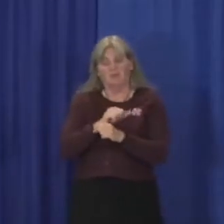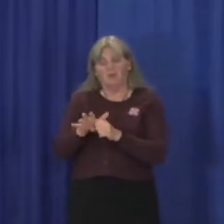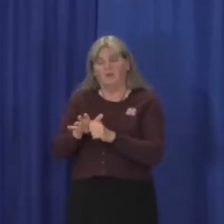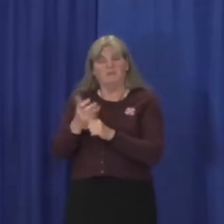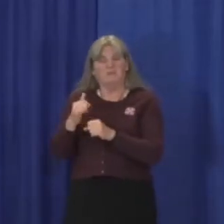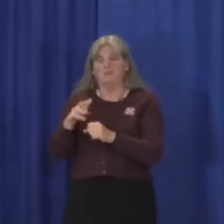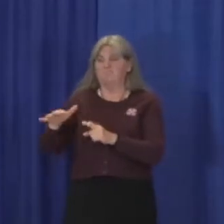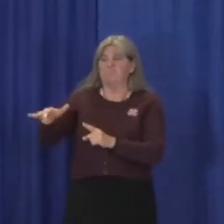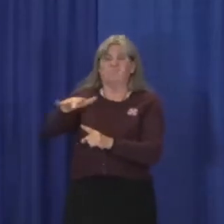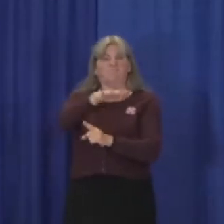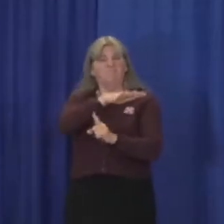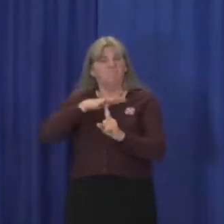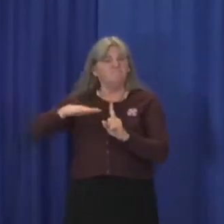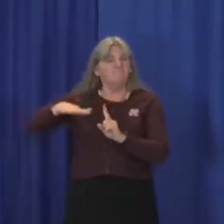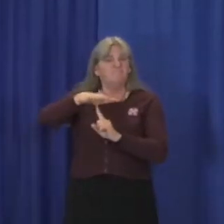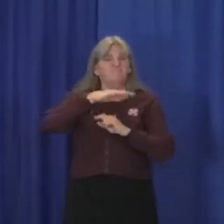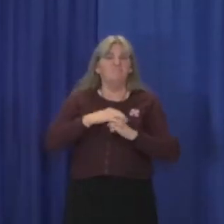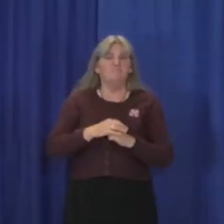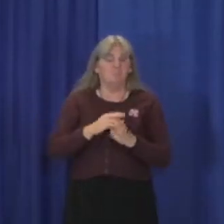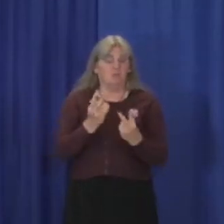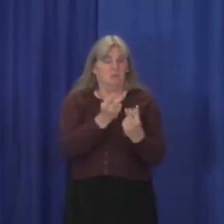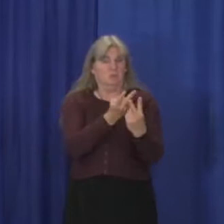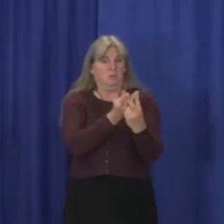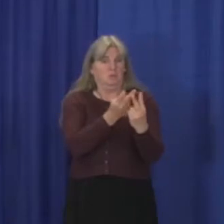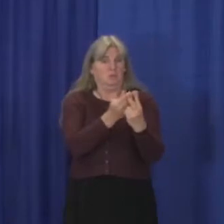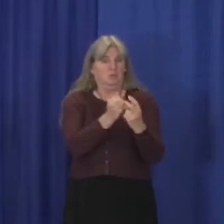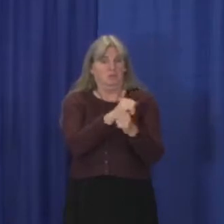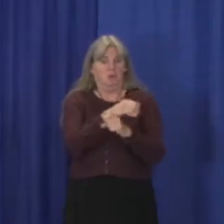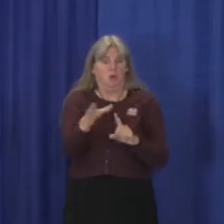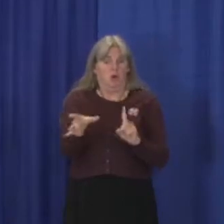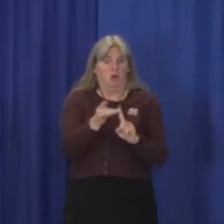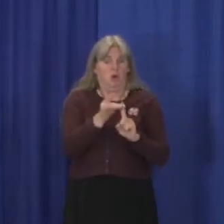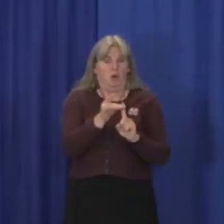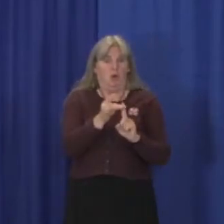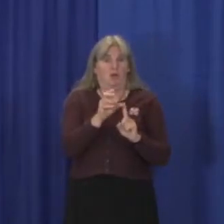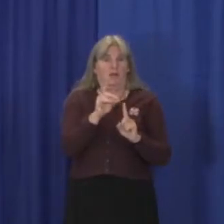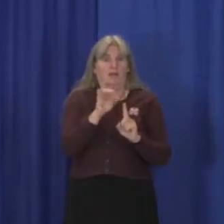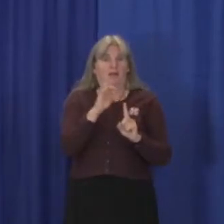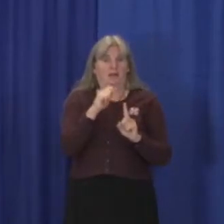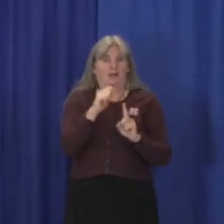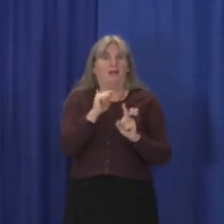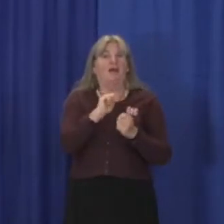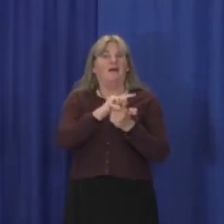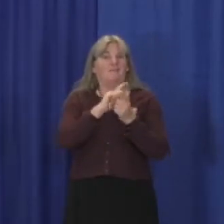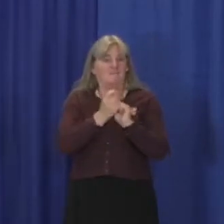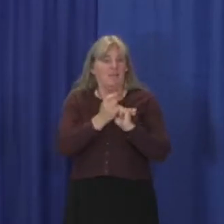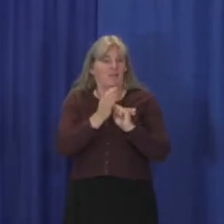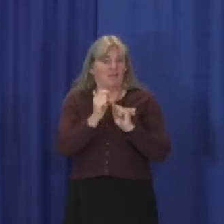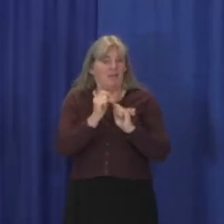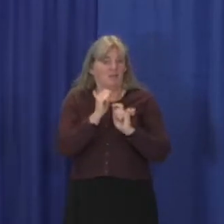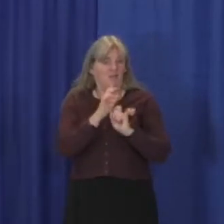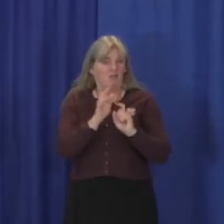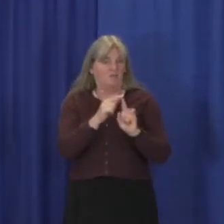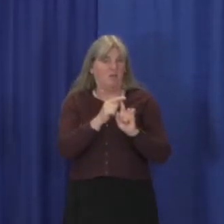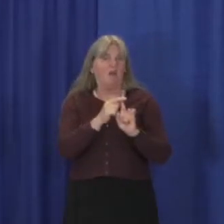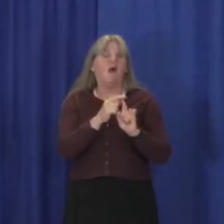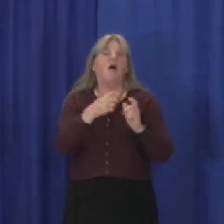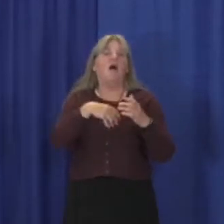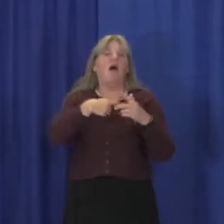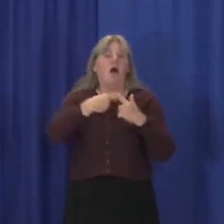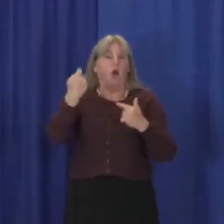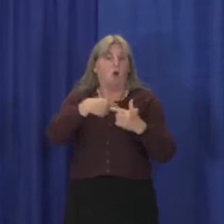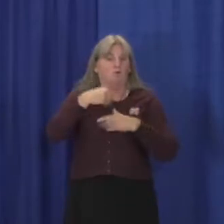COVID-19. Now, both people who contracted the Delta variant contracted it from outside the